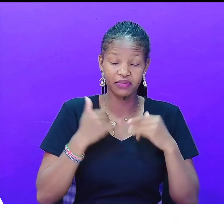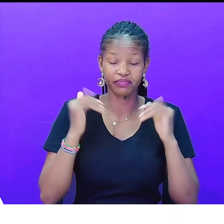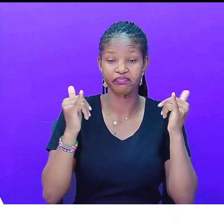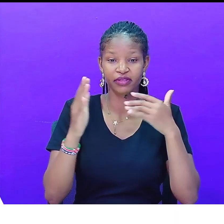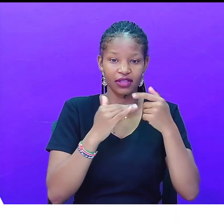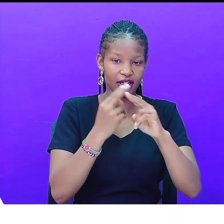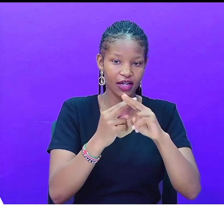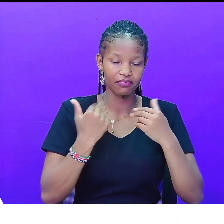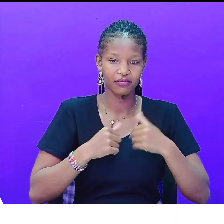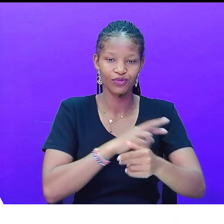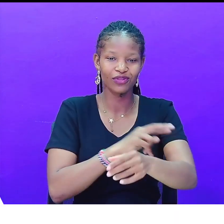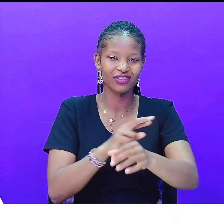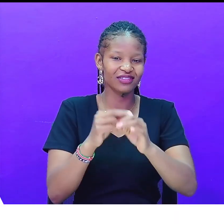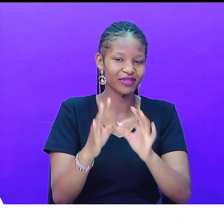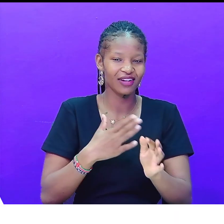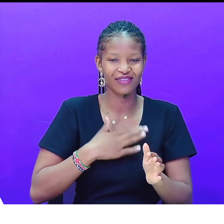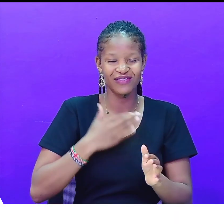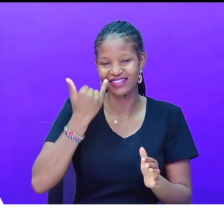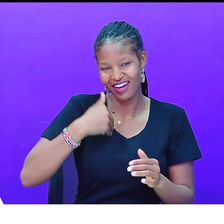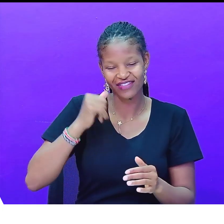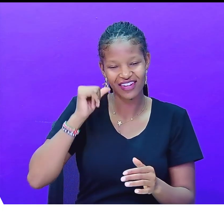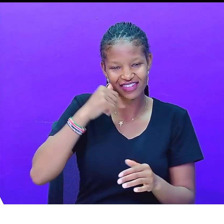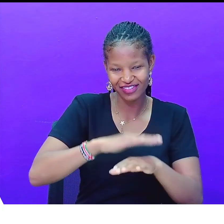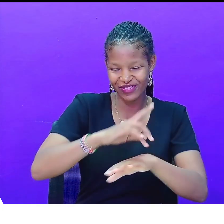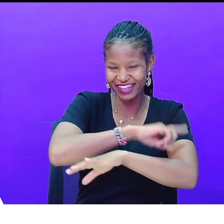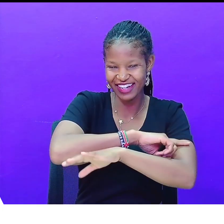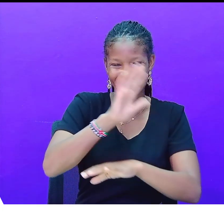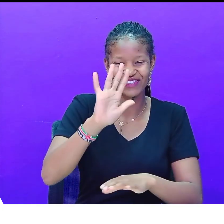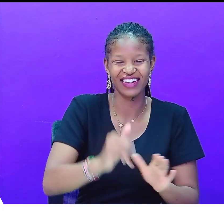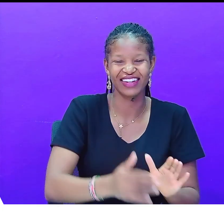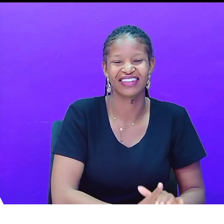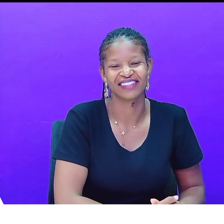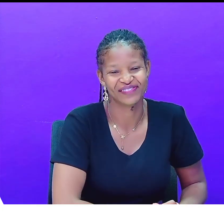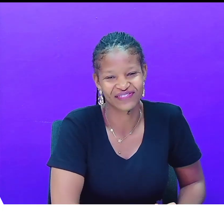joining me for the 4 p.m. news. You've been with me, Ruth Wairimu. Have a nice evening.